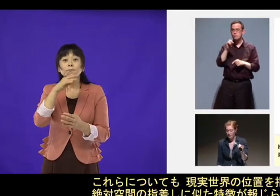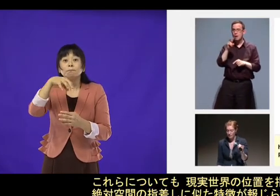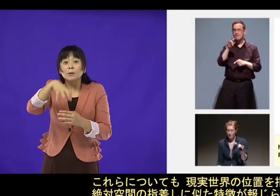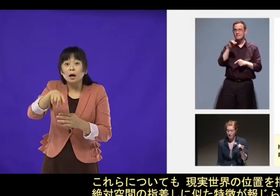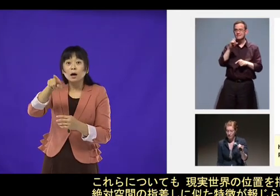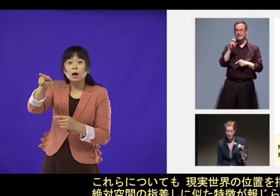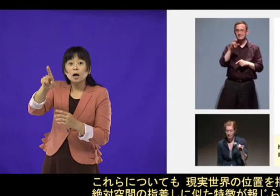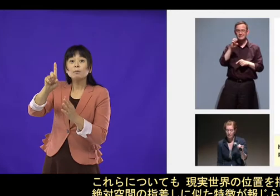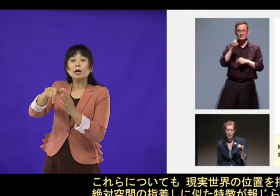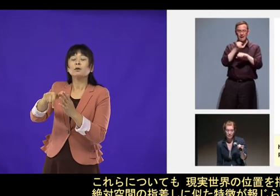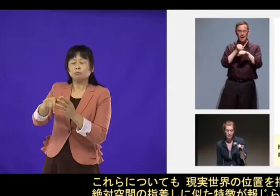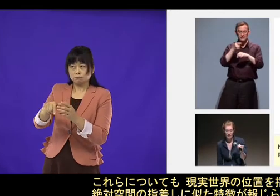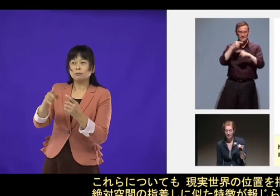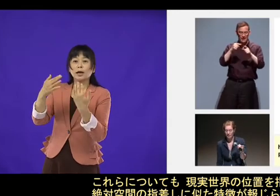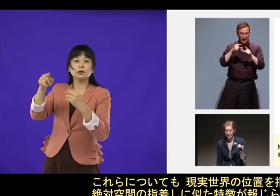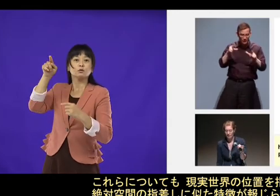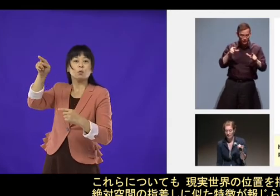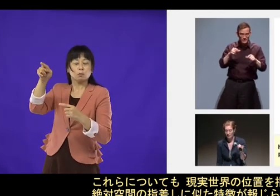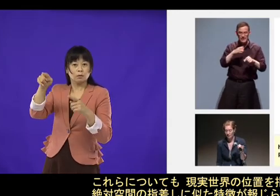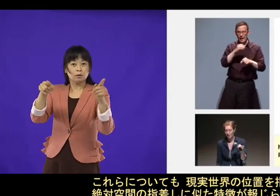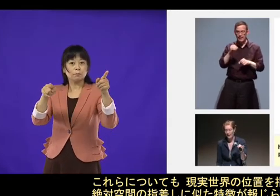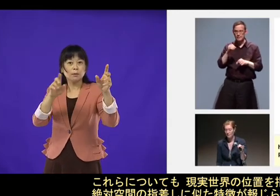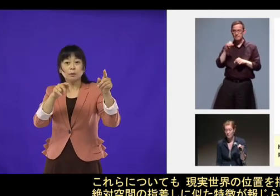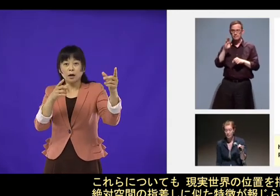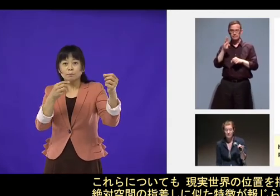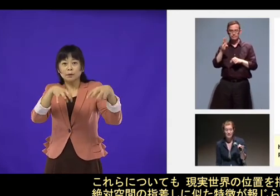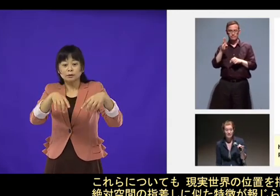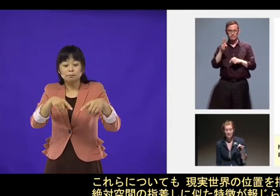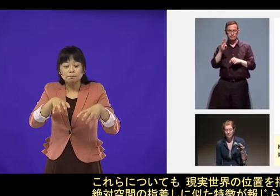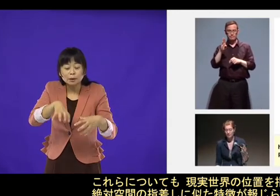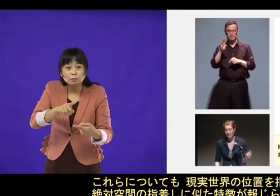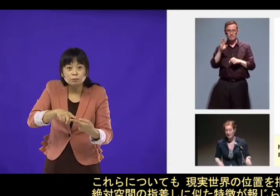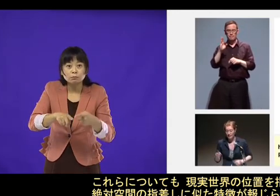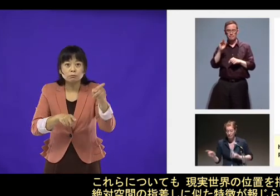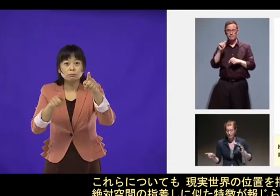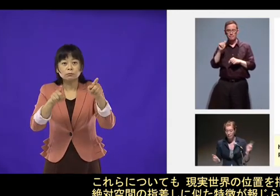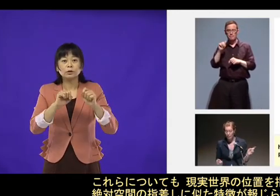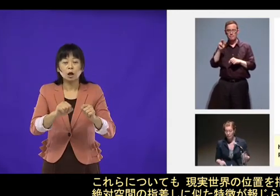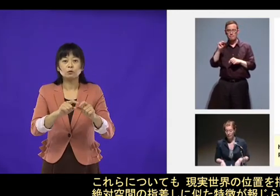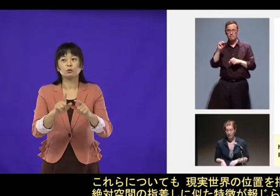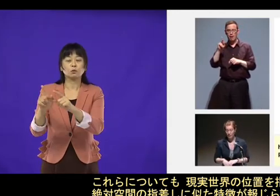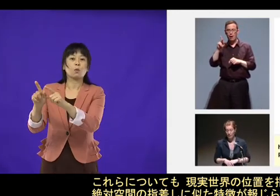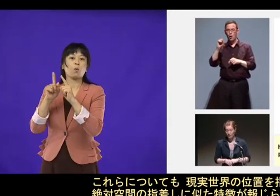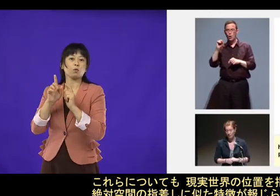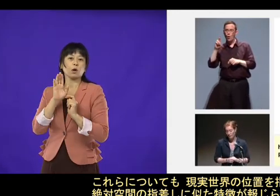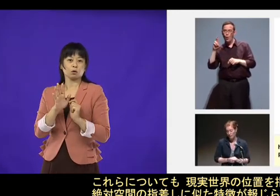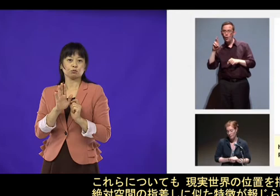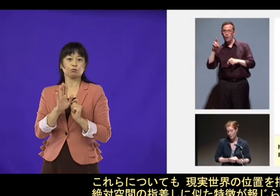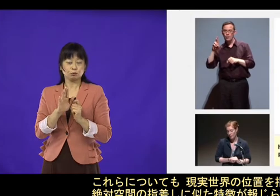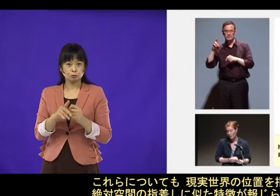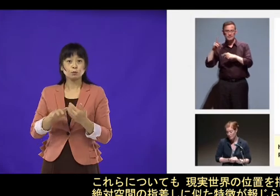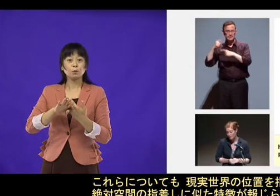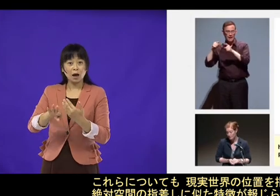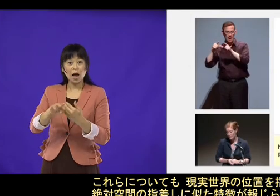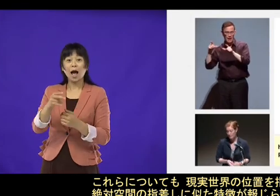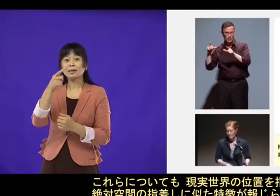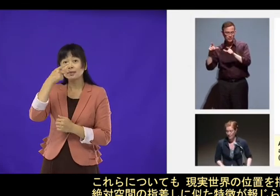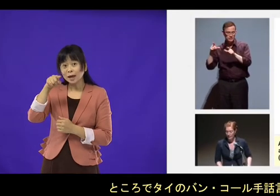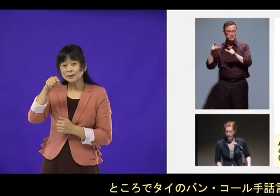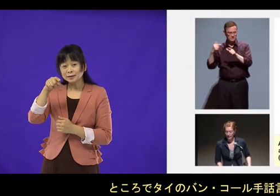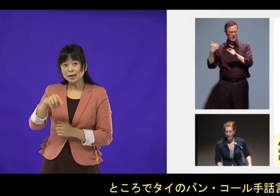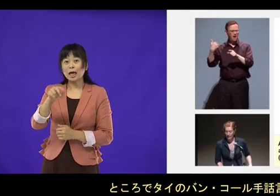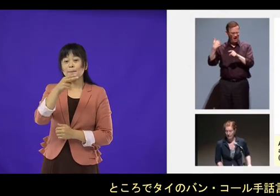also reported to feature like absolute pointing to indicate real-world